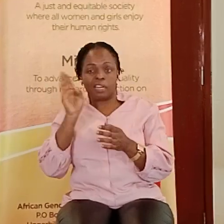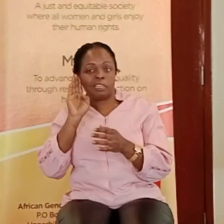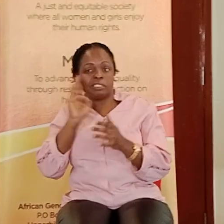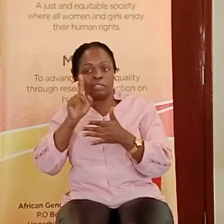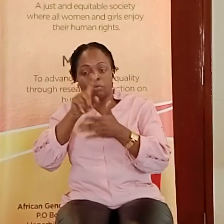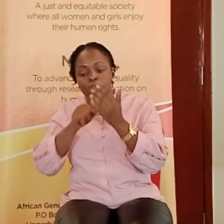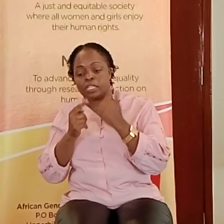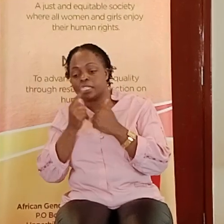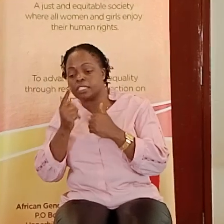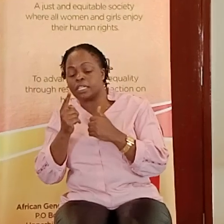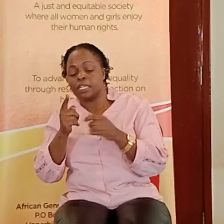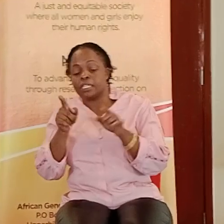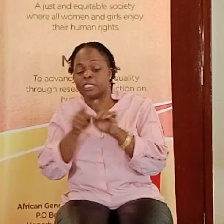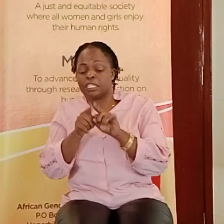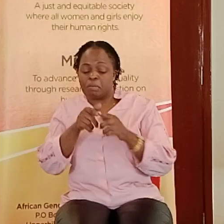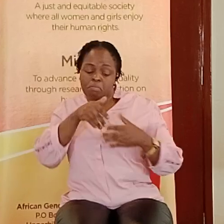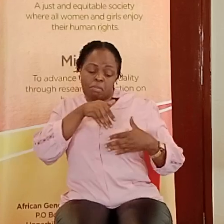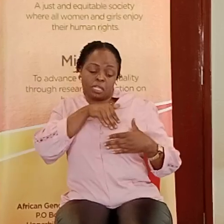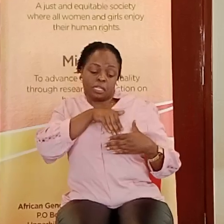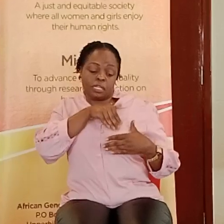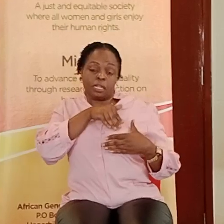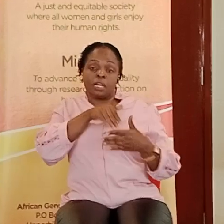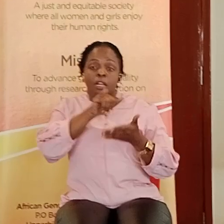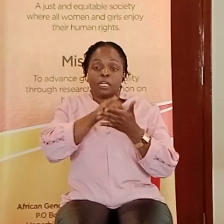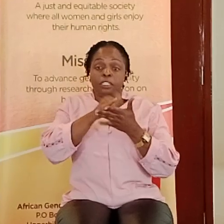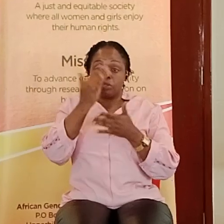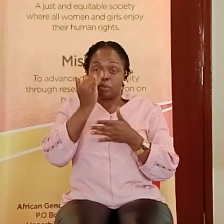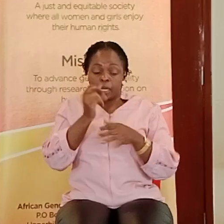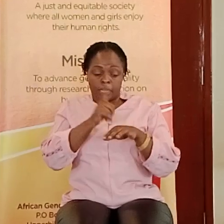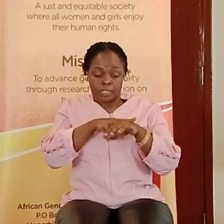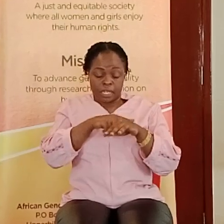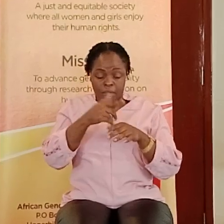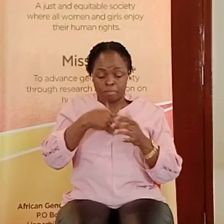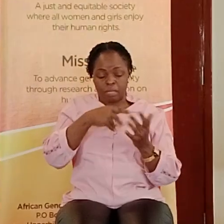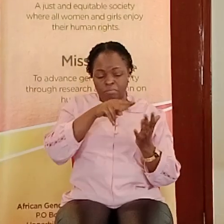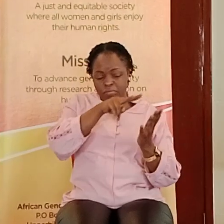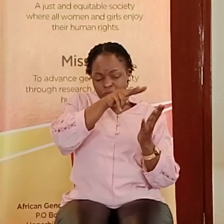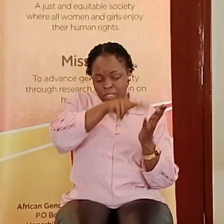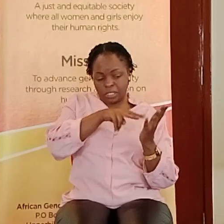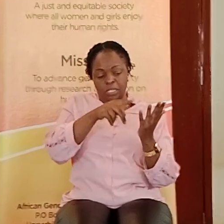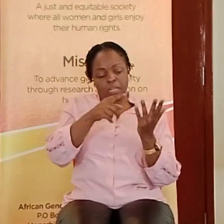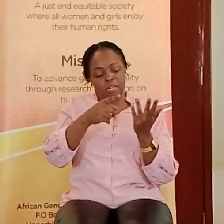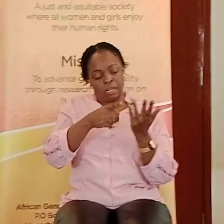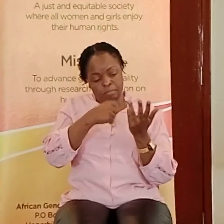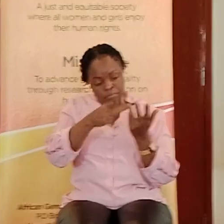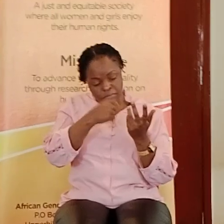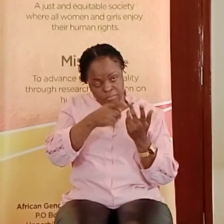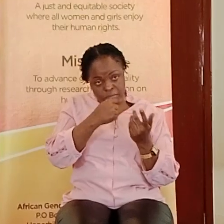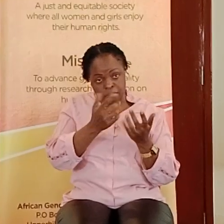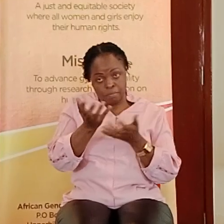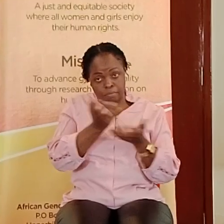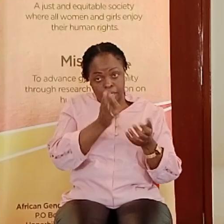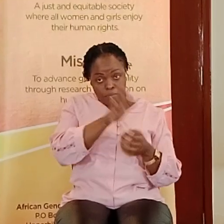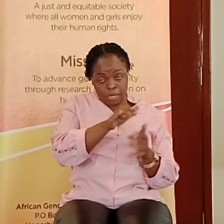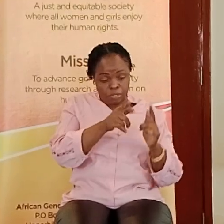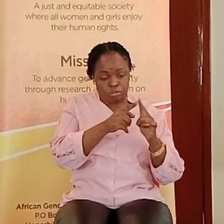you. And that is why for me, when I read these statistics, they bring me back to the issue, to the problem that we are tackling.